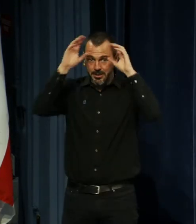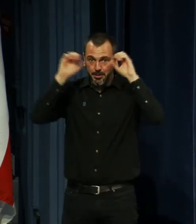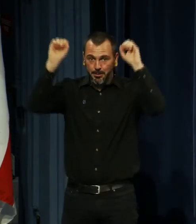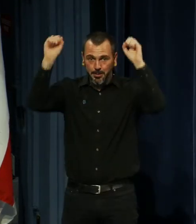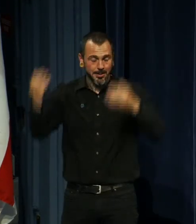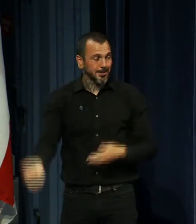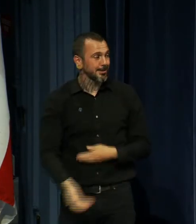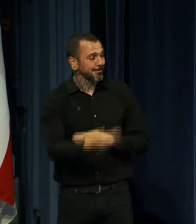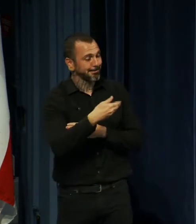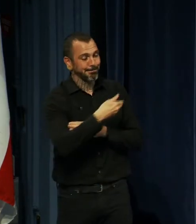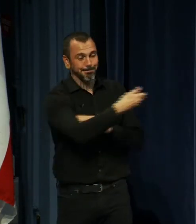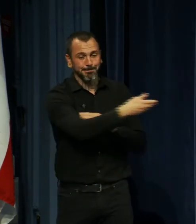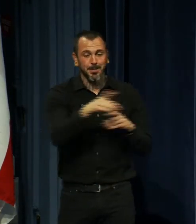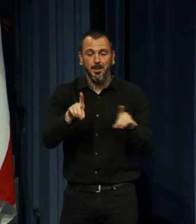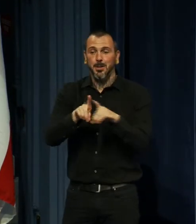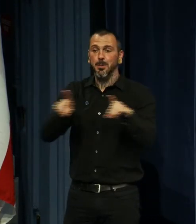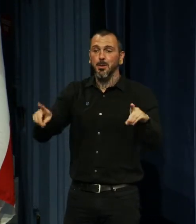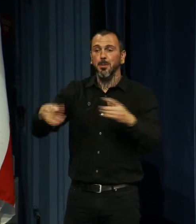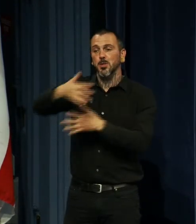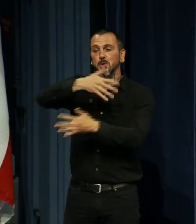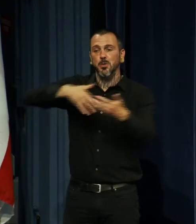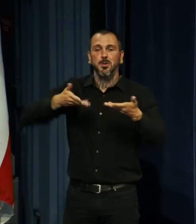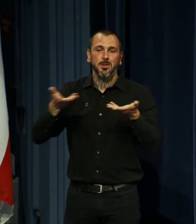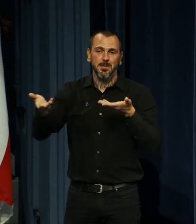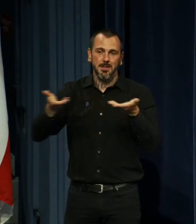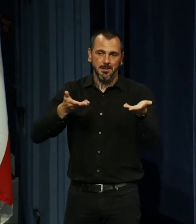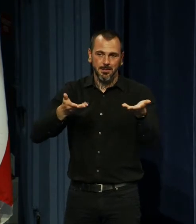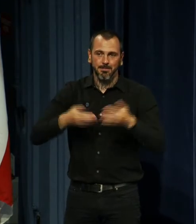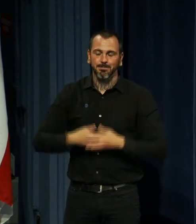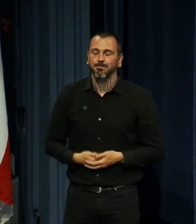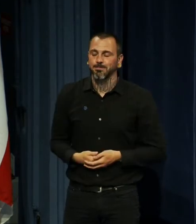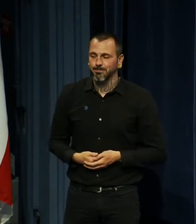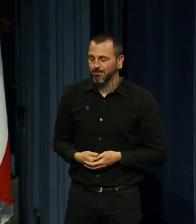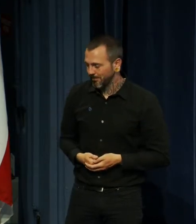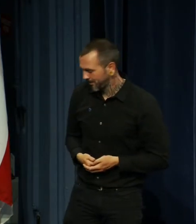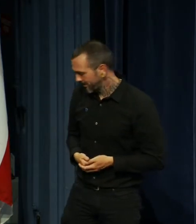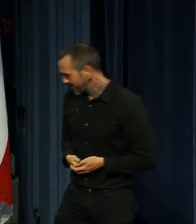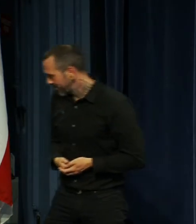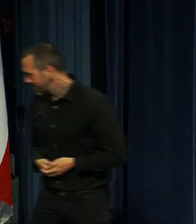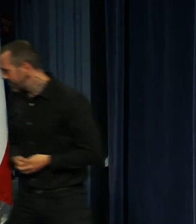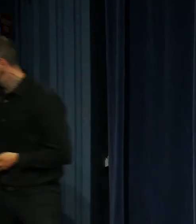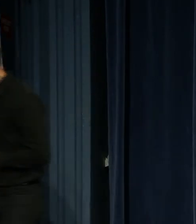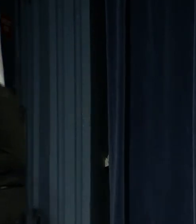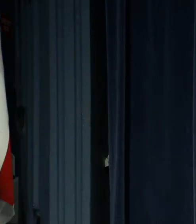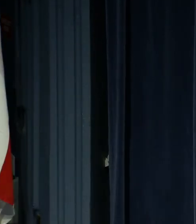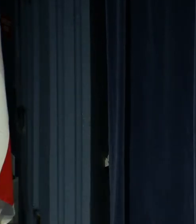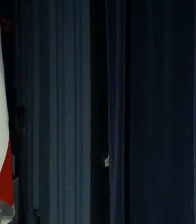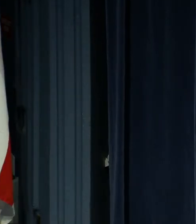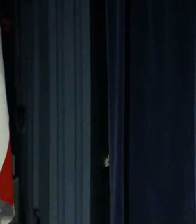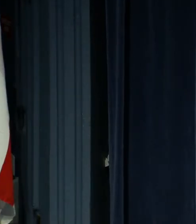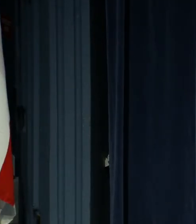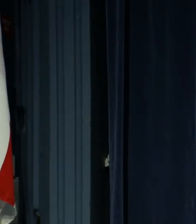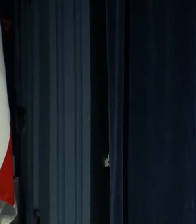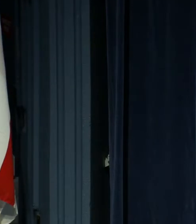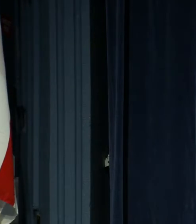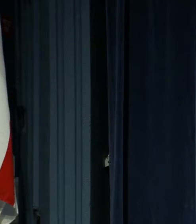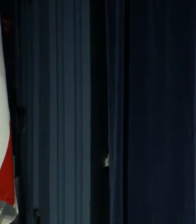of that person or persons who are joining us this afternoon who are present, who are supportive during your